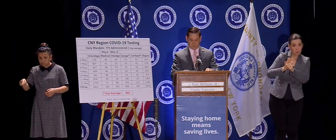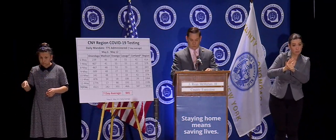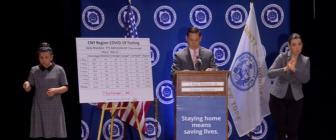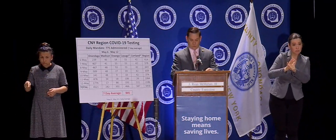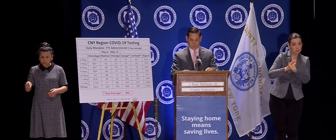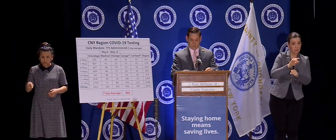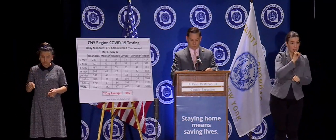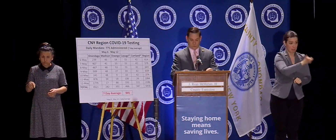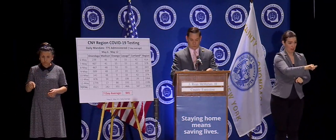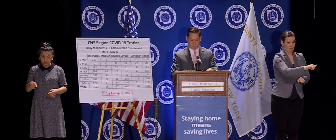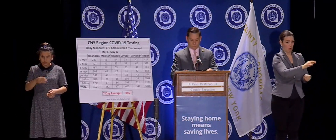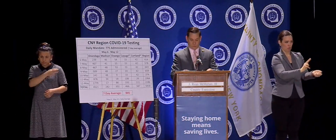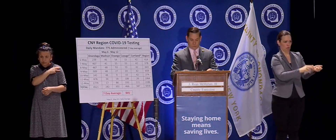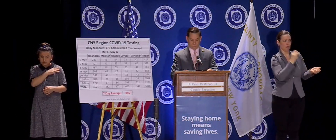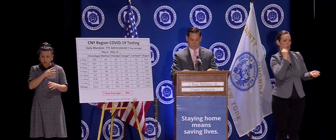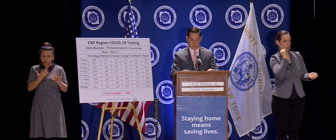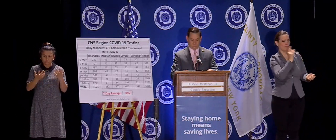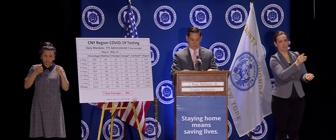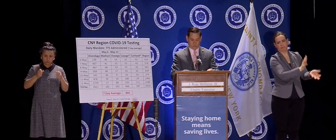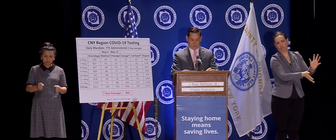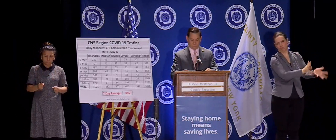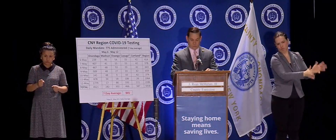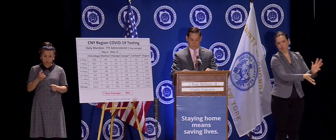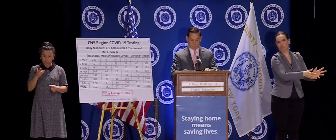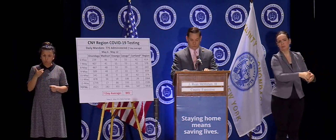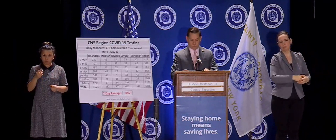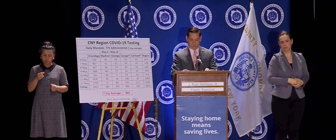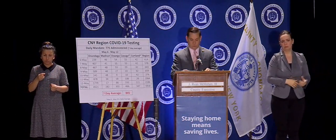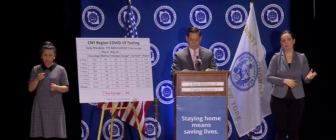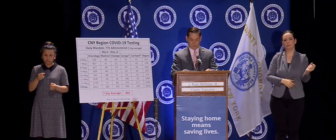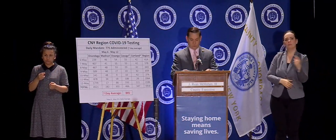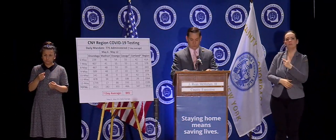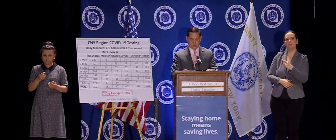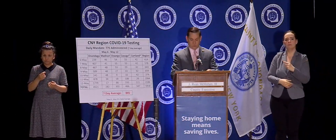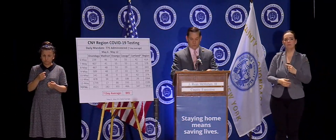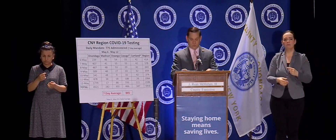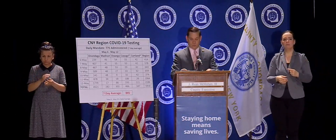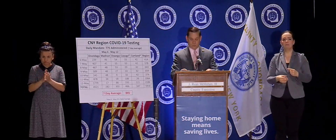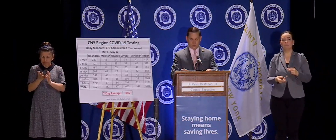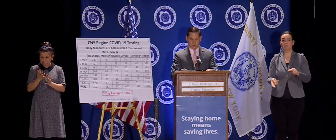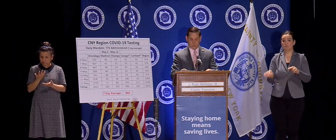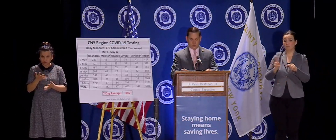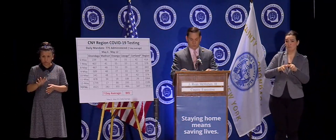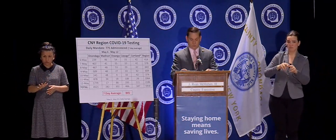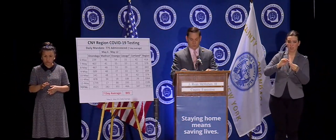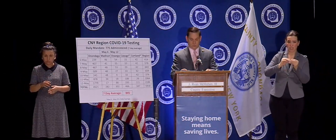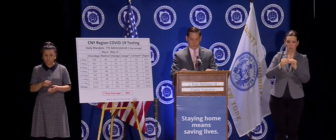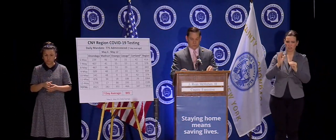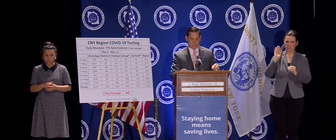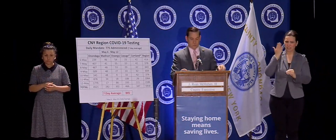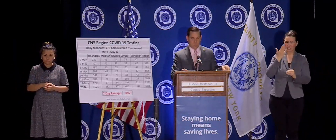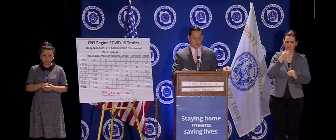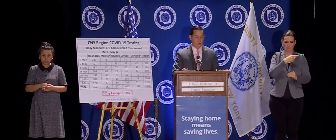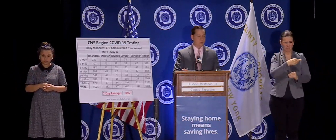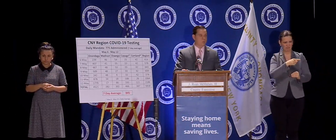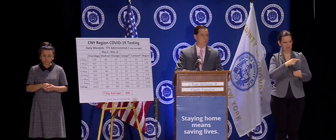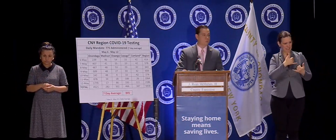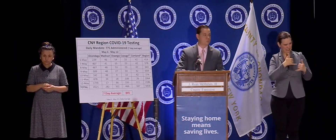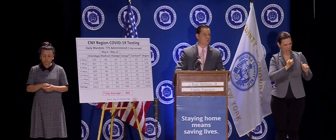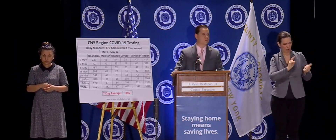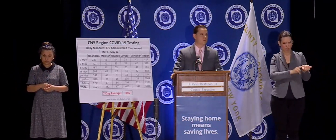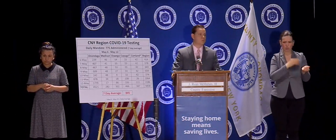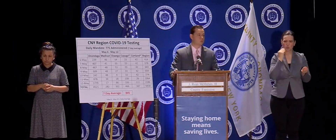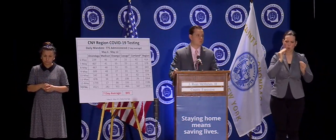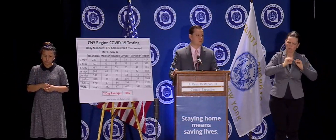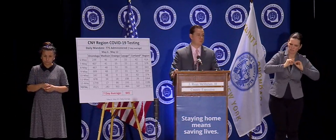there are maybe some facilities where they have some outbreaks that are almost out of control. Are they able